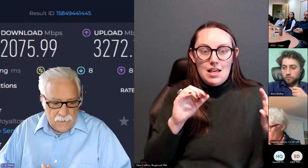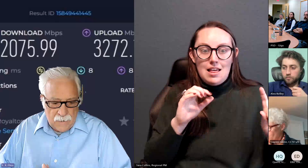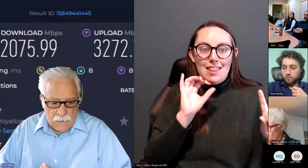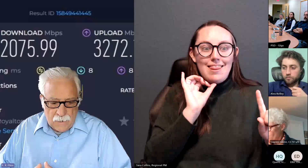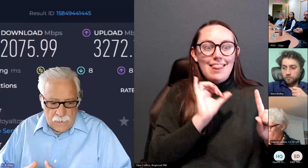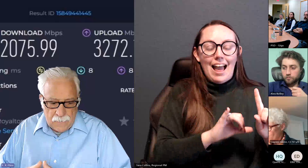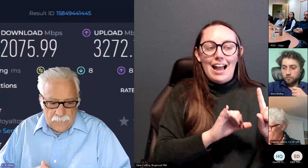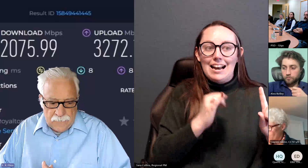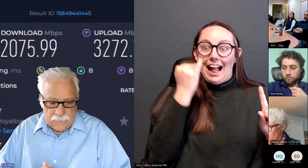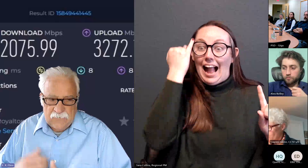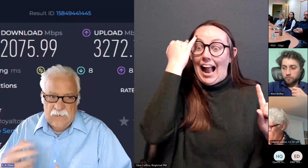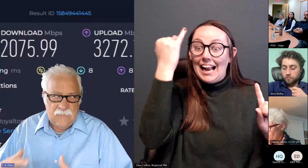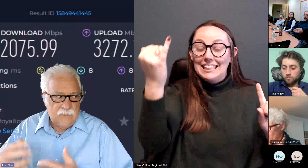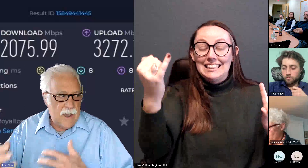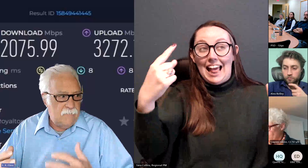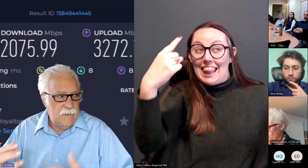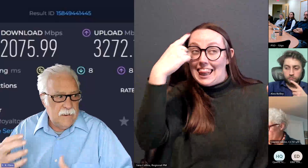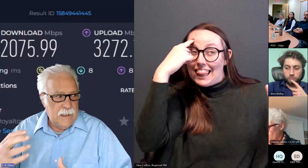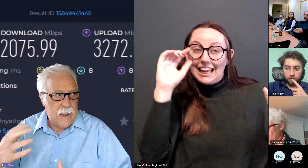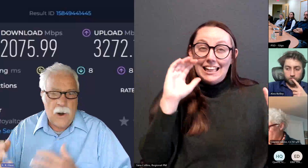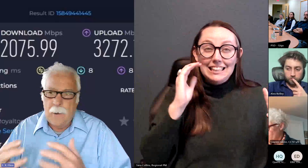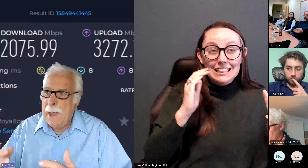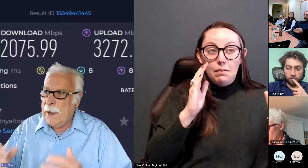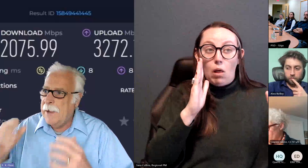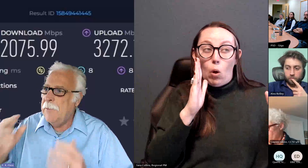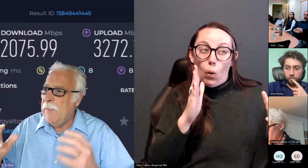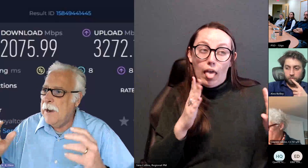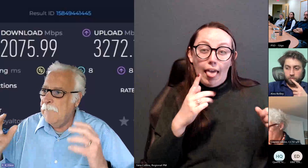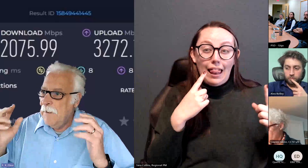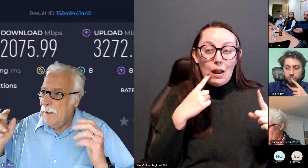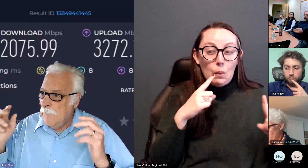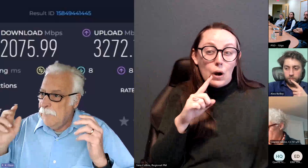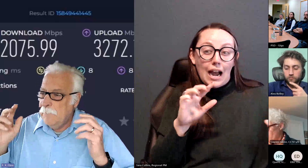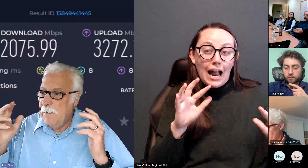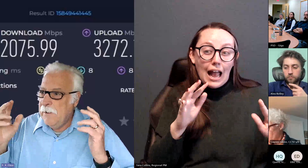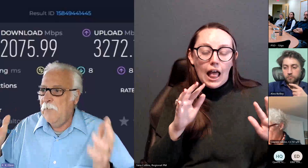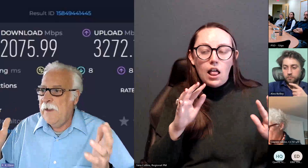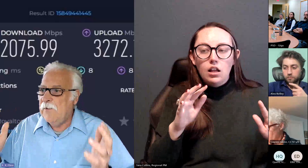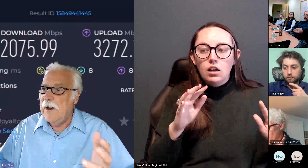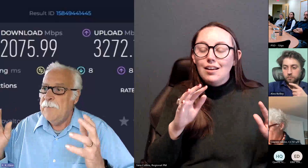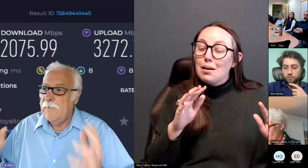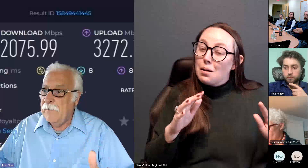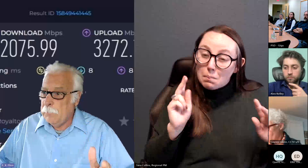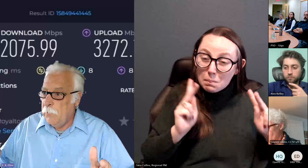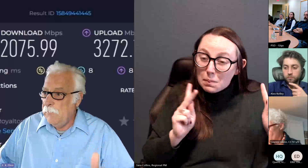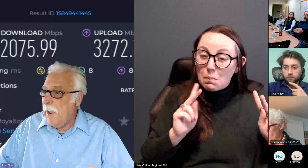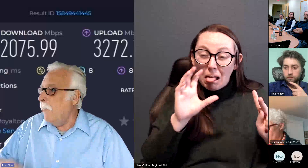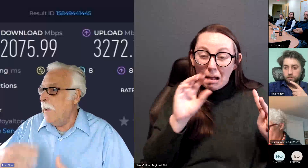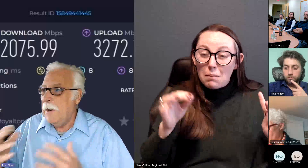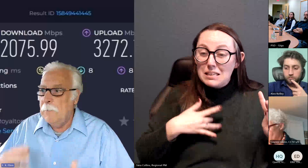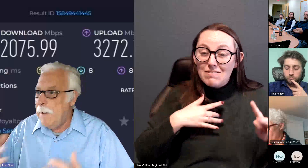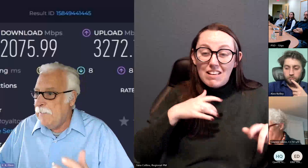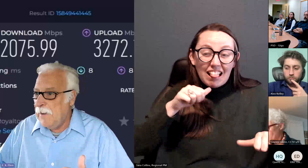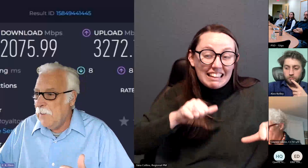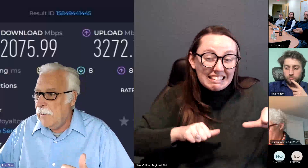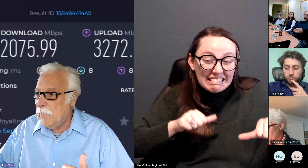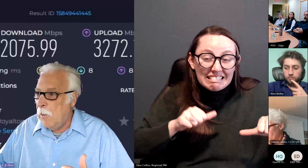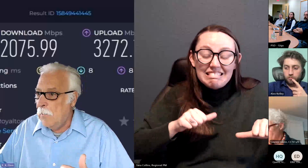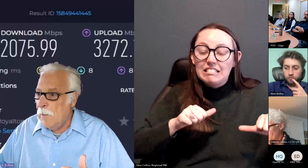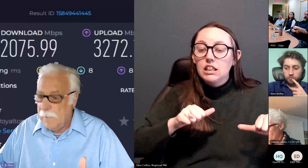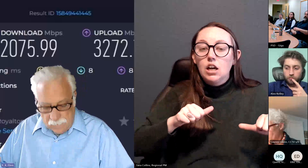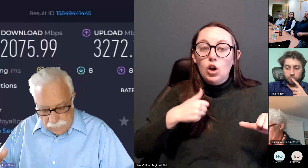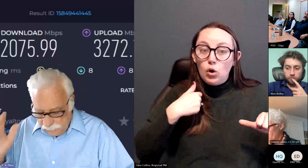that the state's kind of got our back. I think that because face it, if this proved out and it would make sense